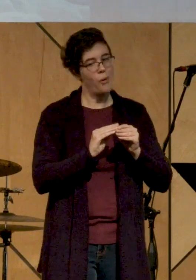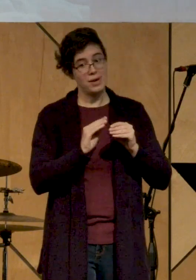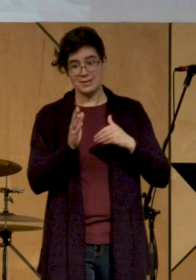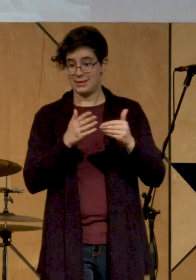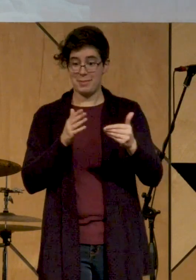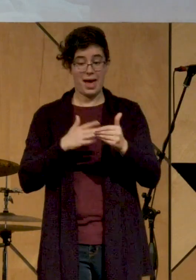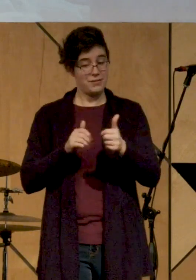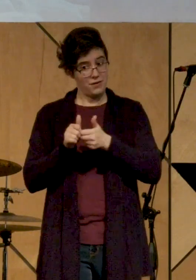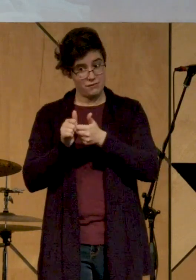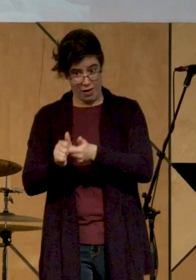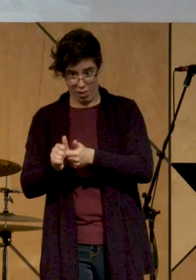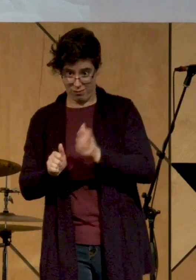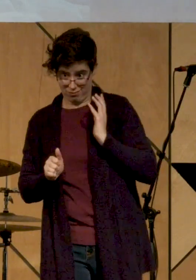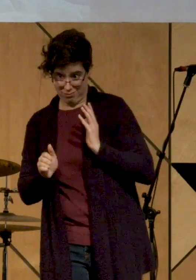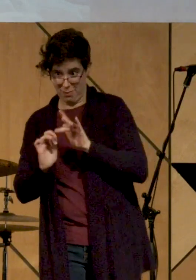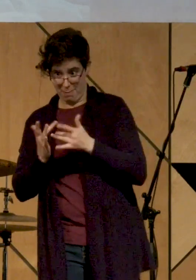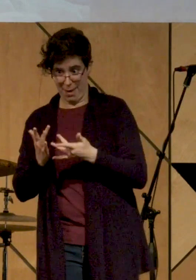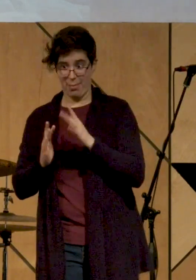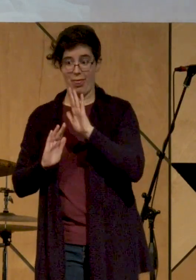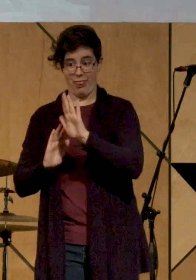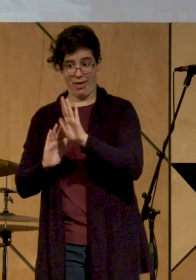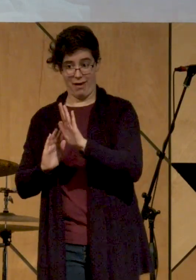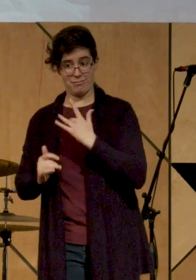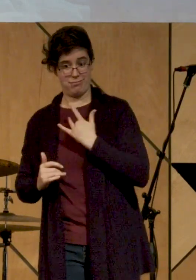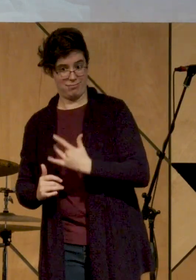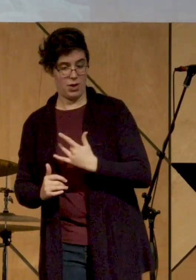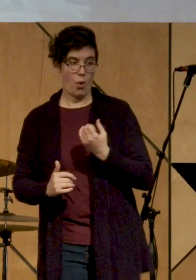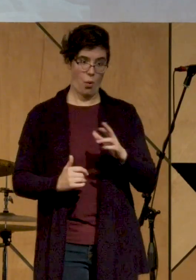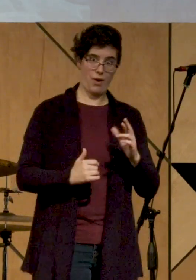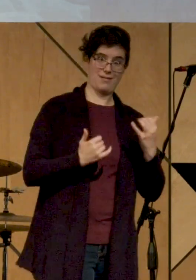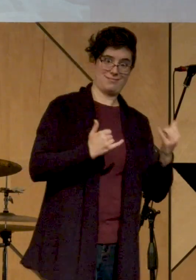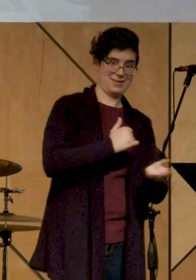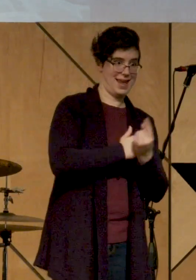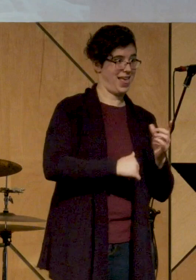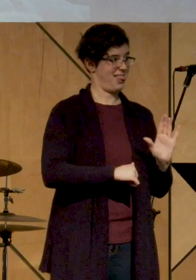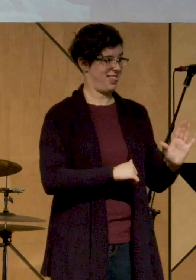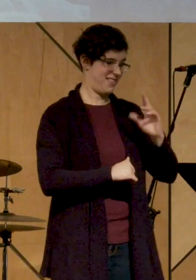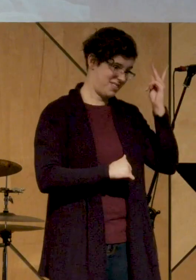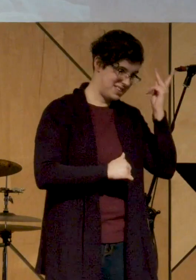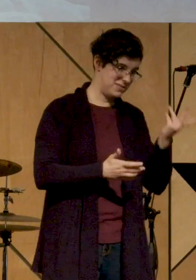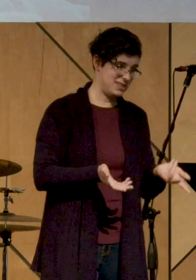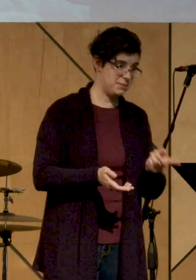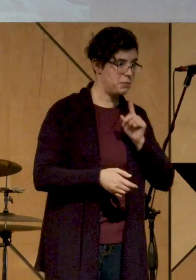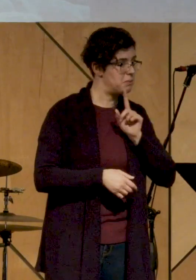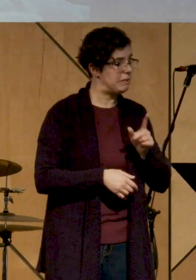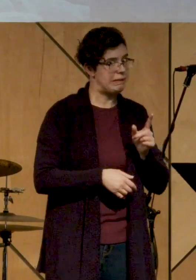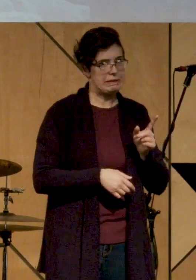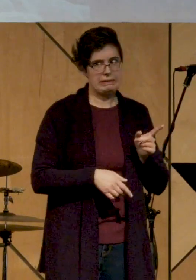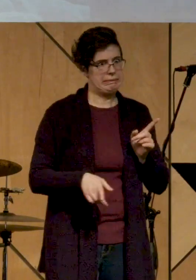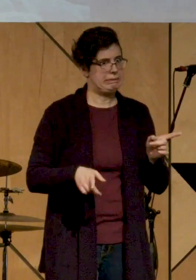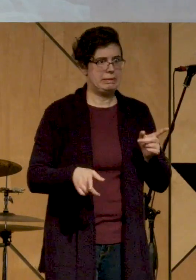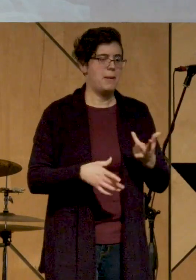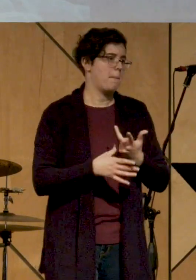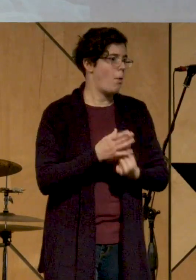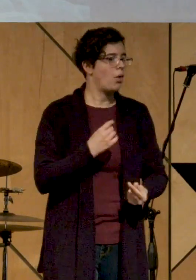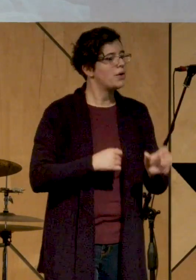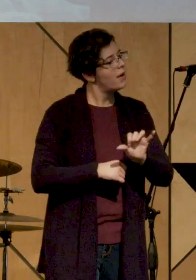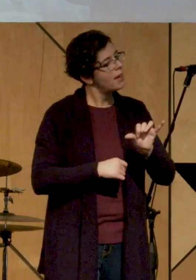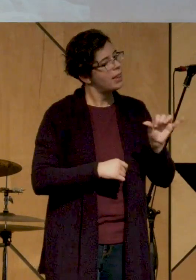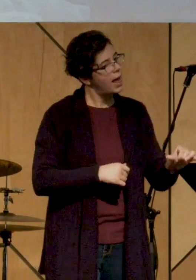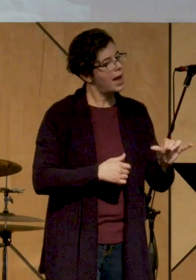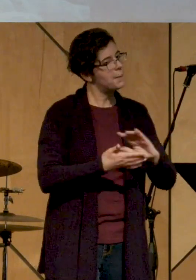or countless others, Colossians tells us all of them are like being held